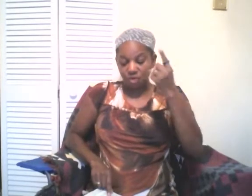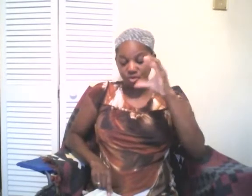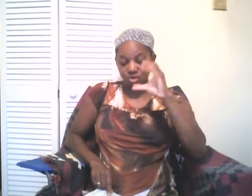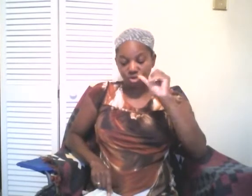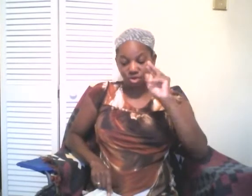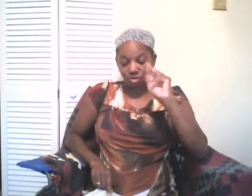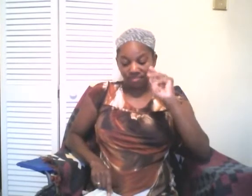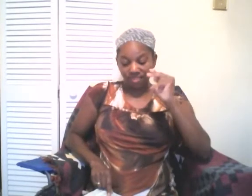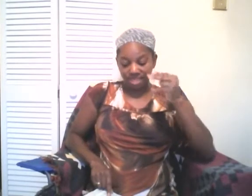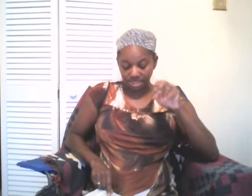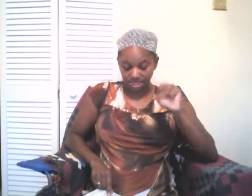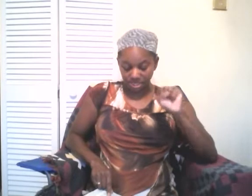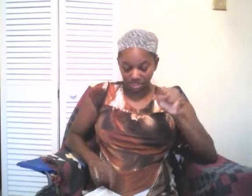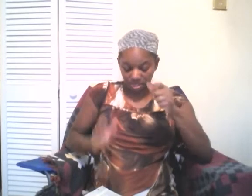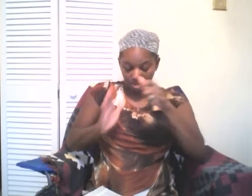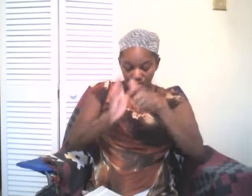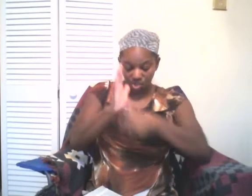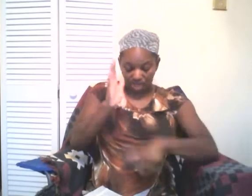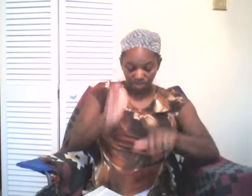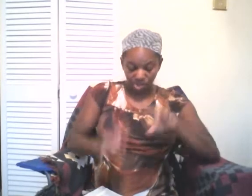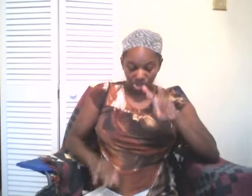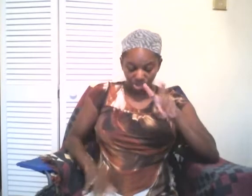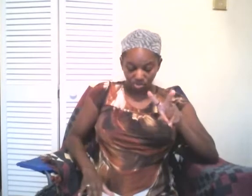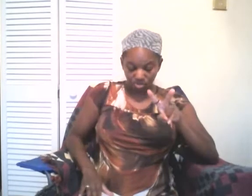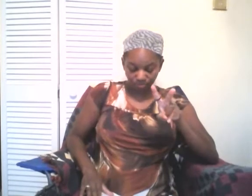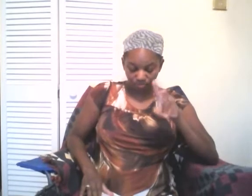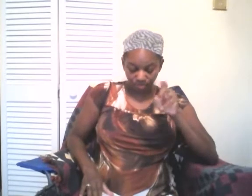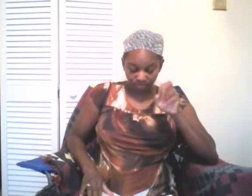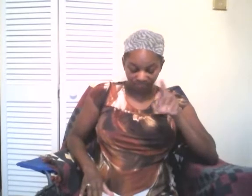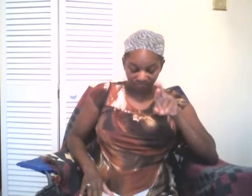First Corinthians chapter 2,